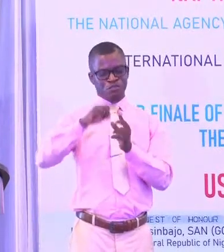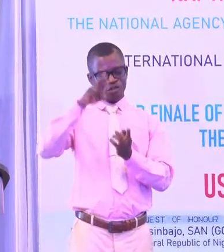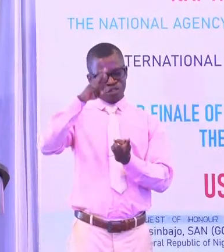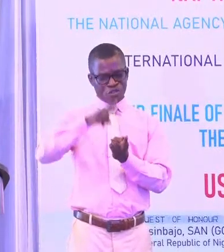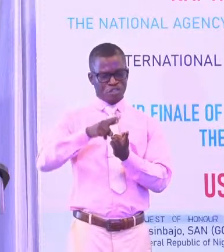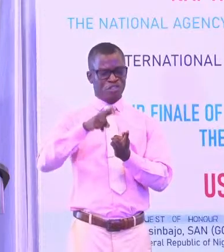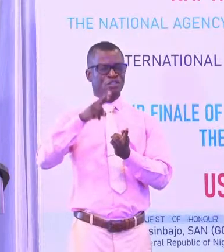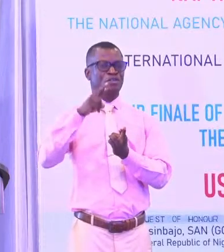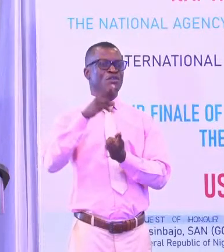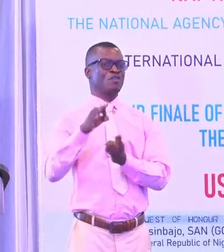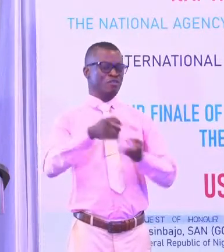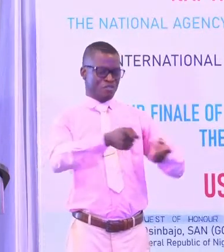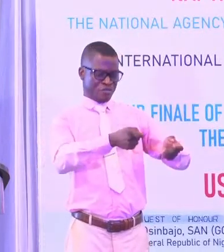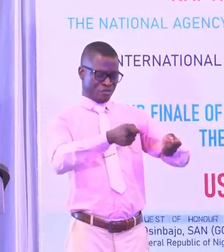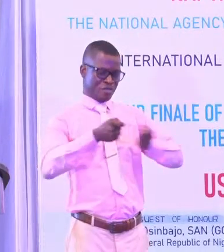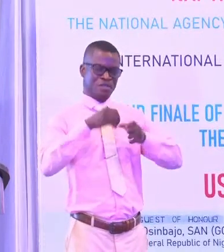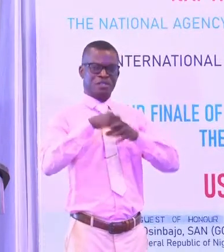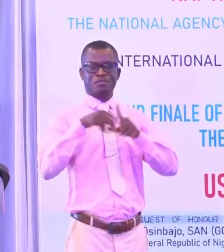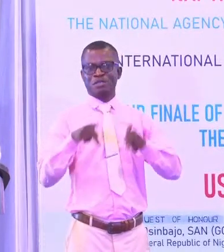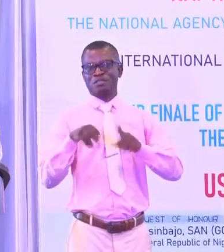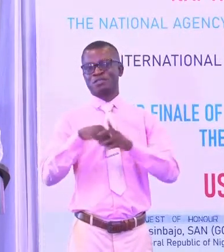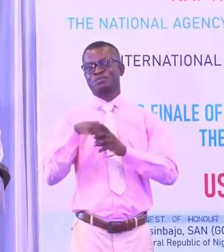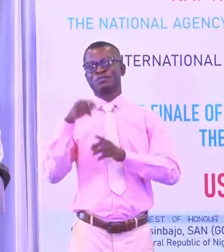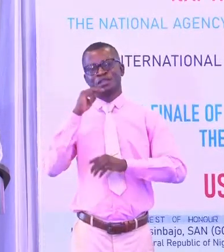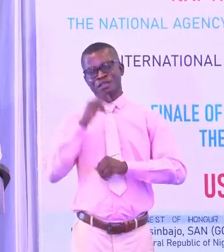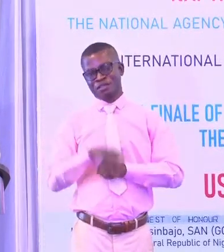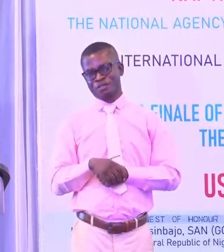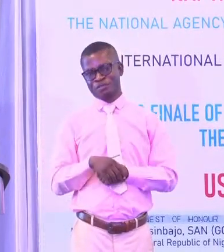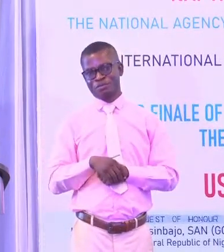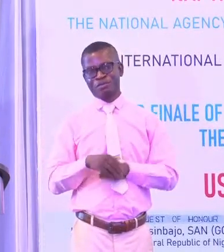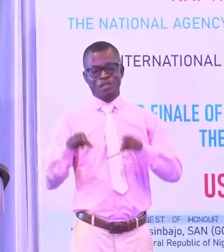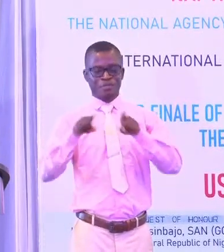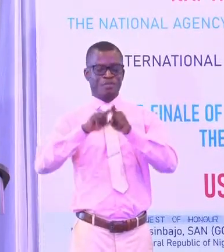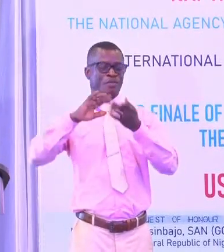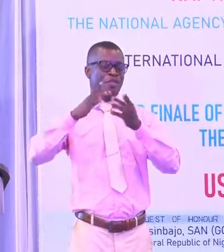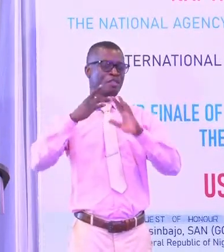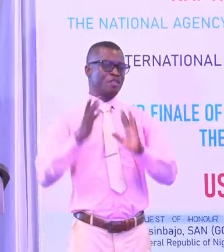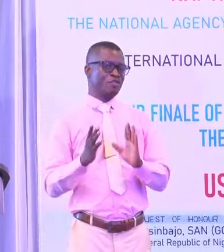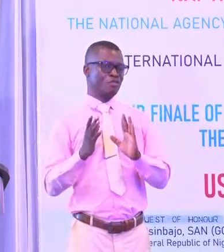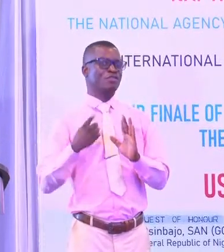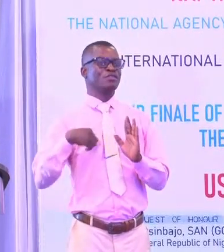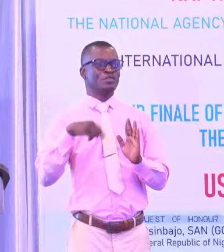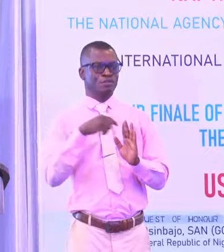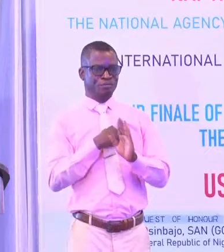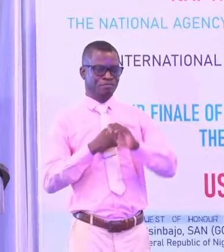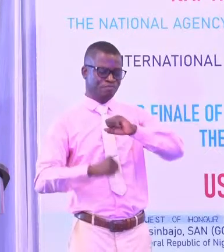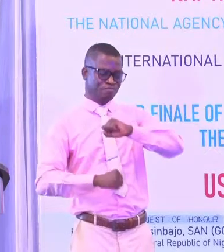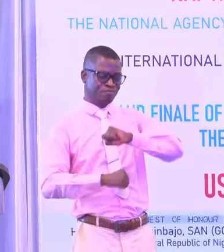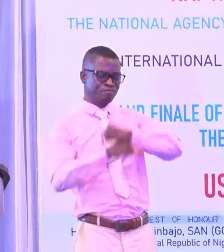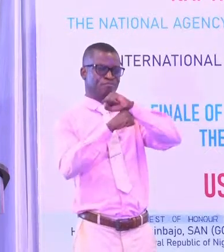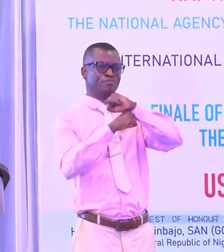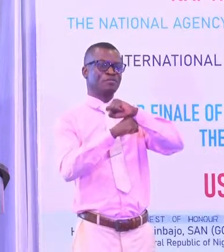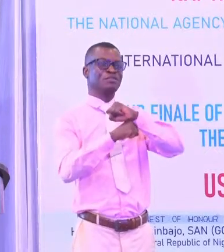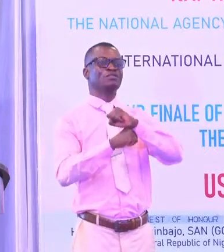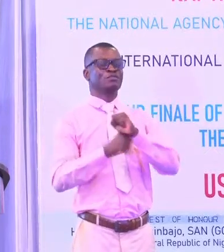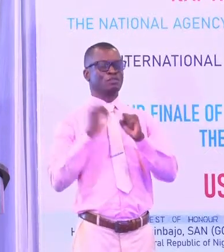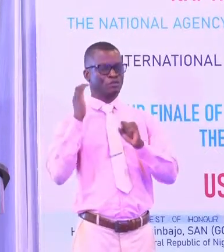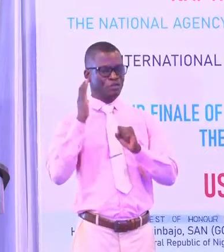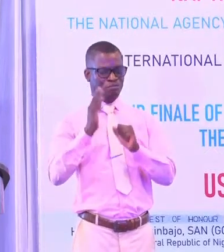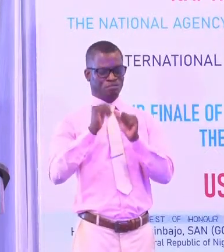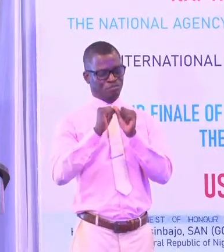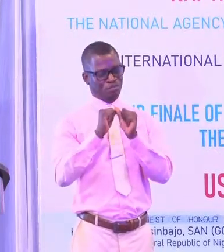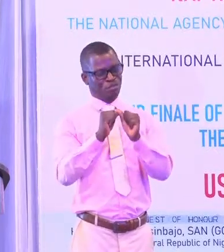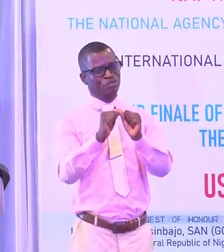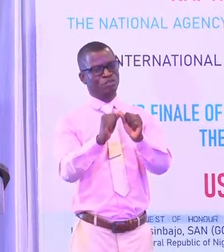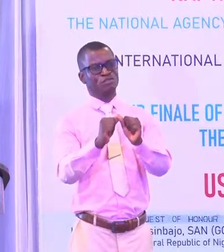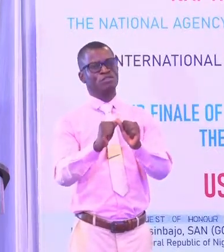trafficking in persons prevalence in Nigeria. As a network, we hold you dearly in high esteem, and we remain committed to